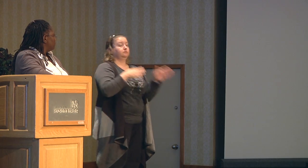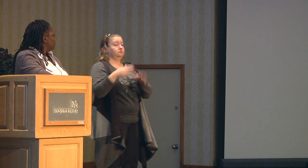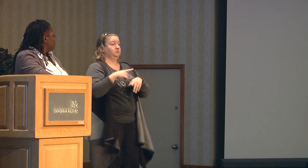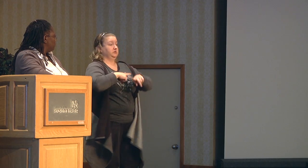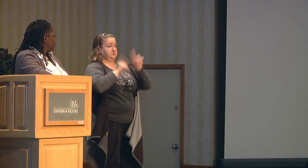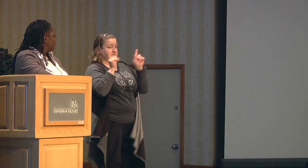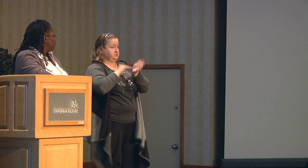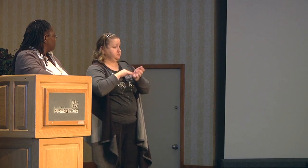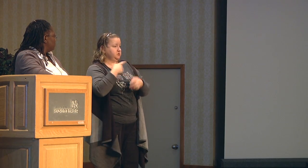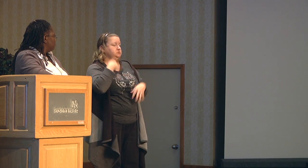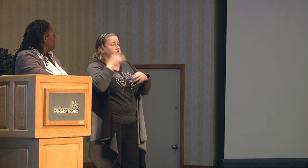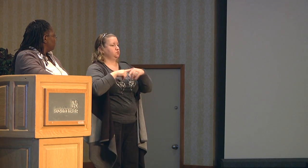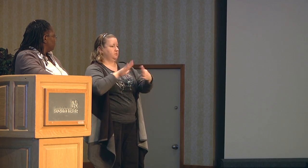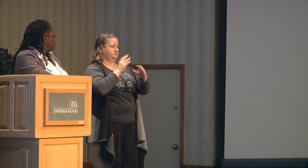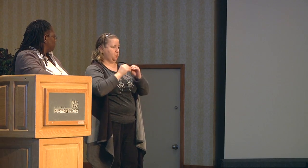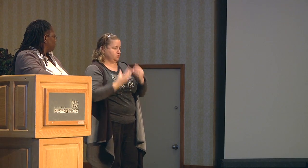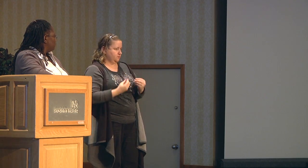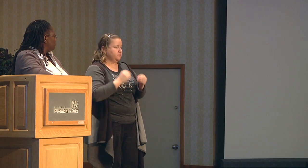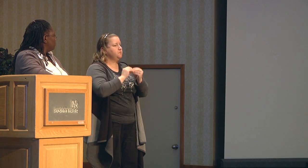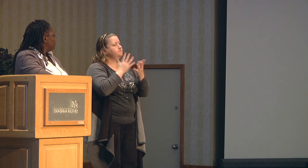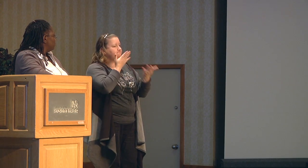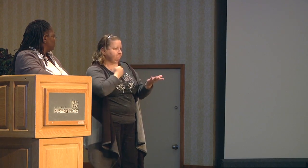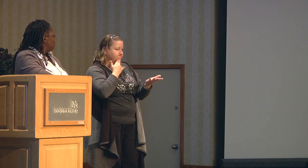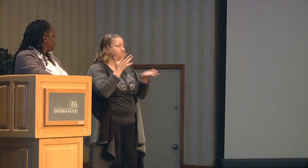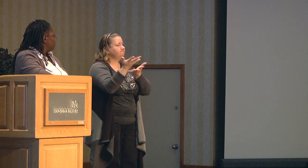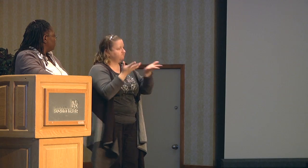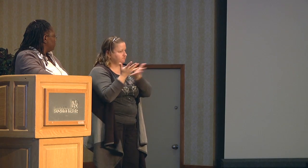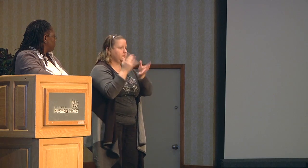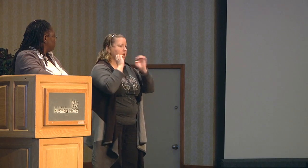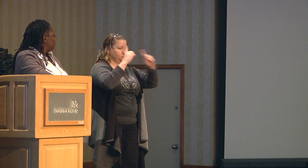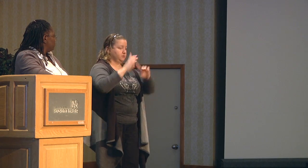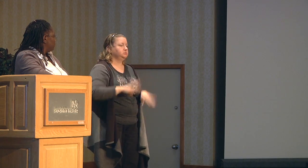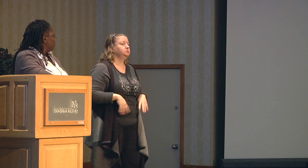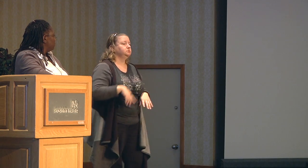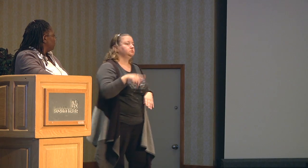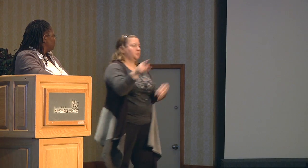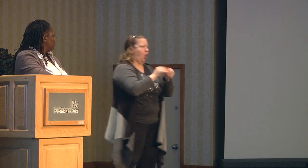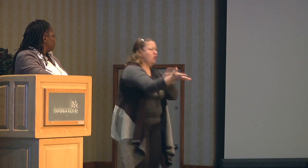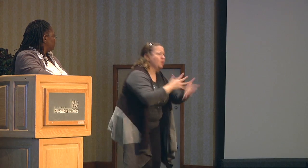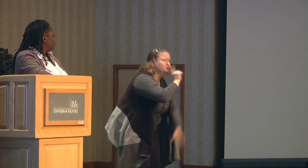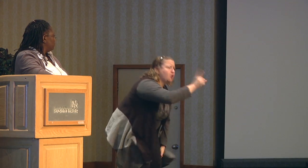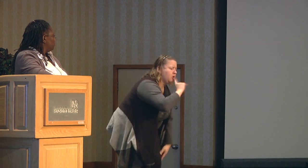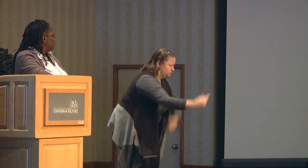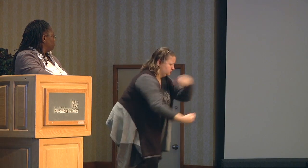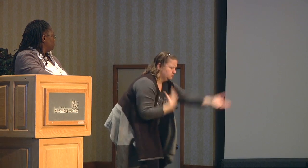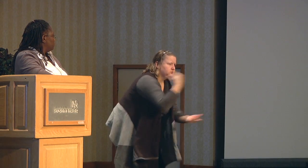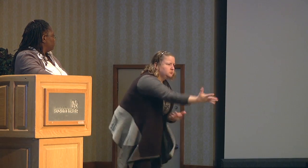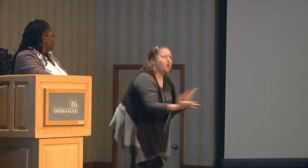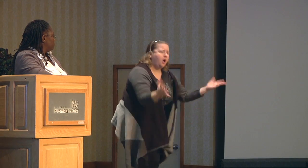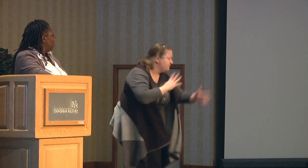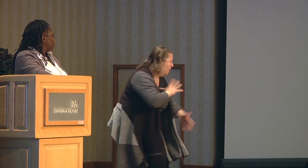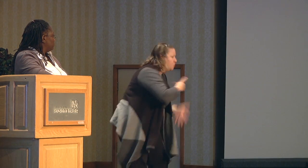was very uncomfortable. And when I changed my approach and had a softer approach and take more of